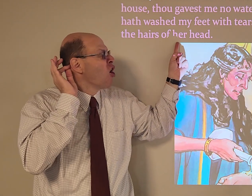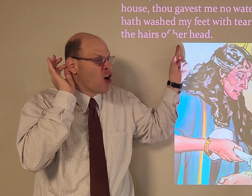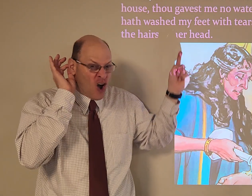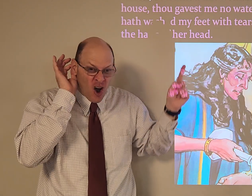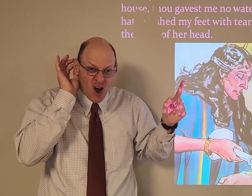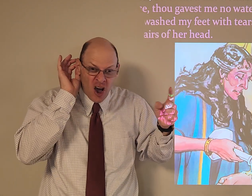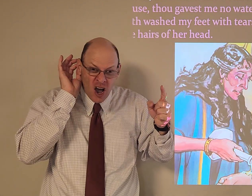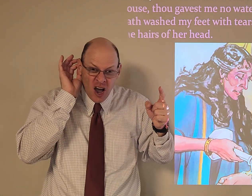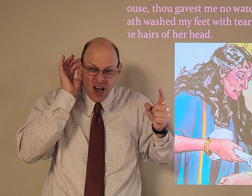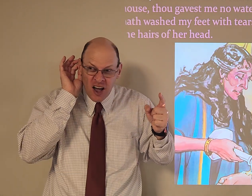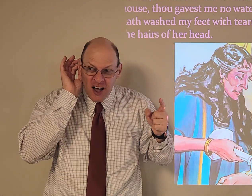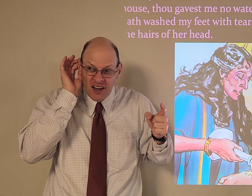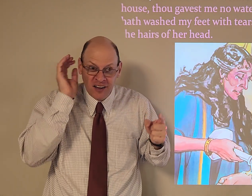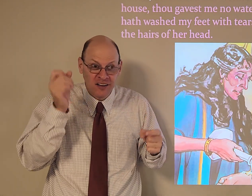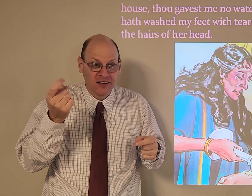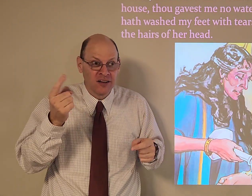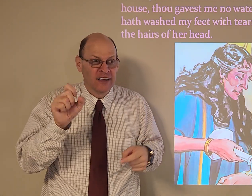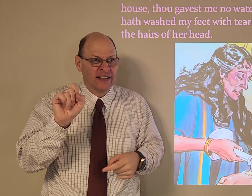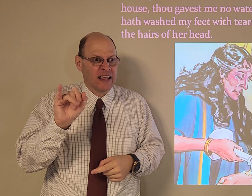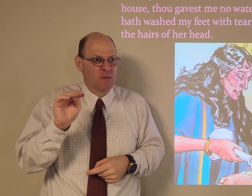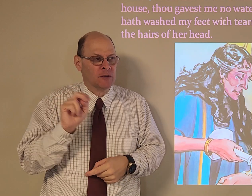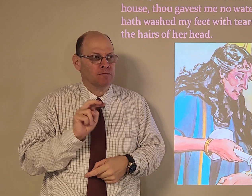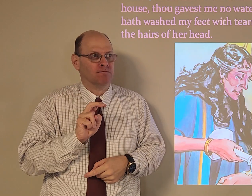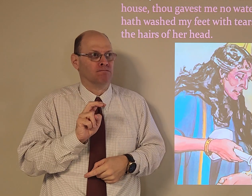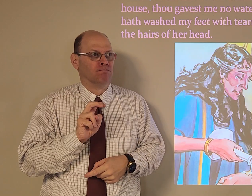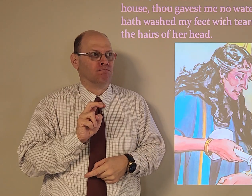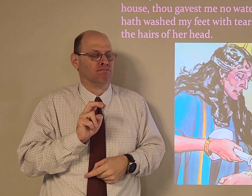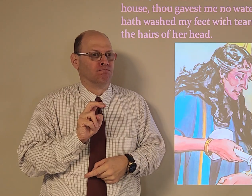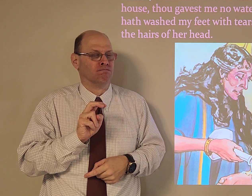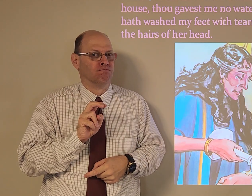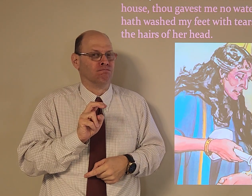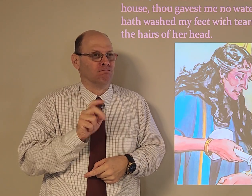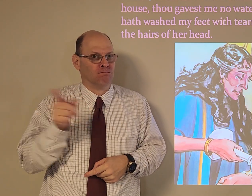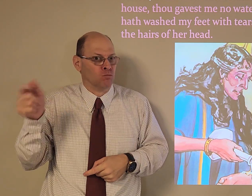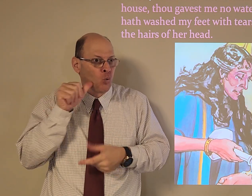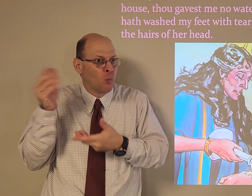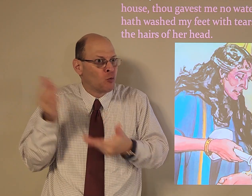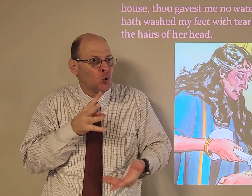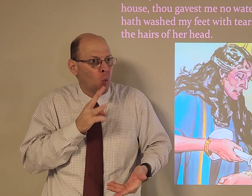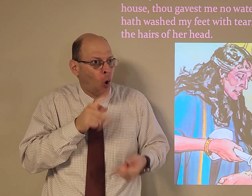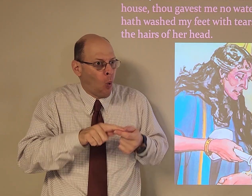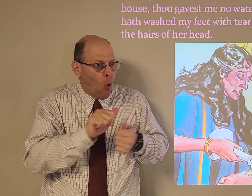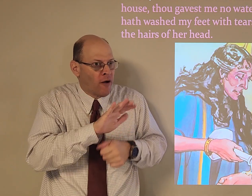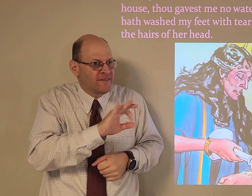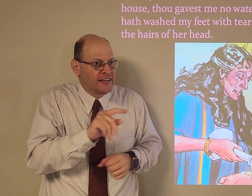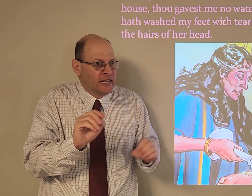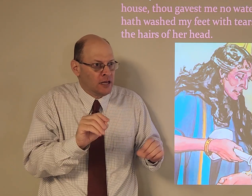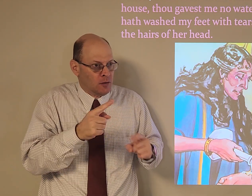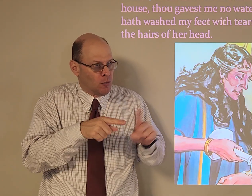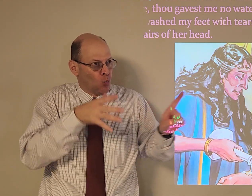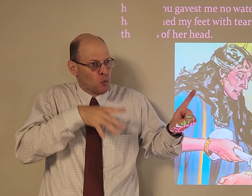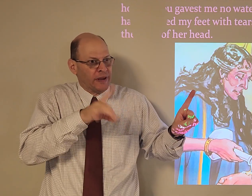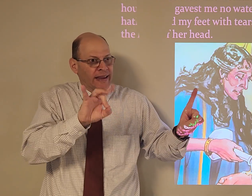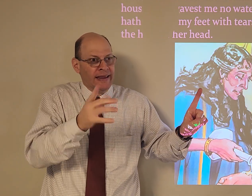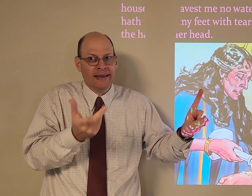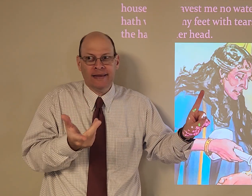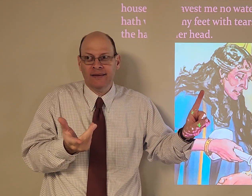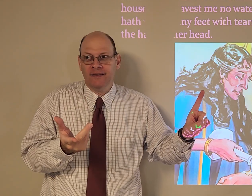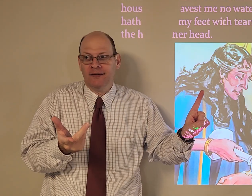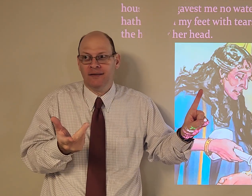You see, you invited me to your house, but you did nothing to provide for me while I was